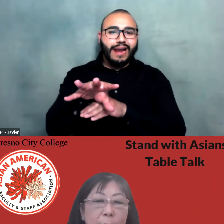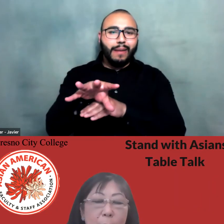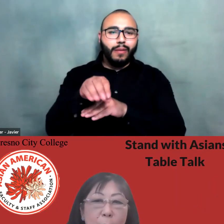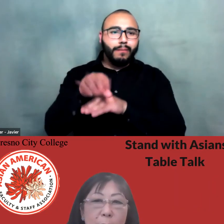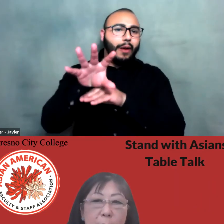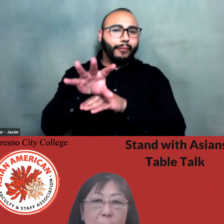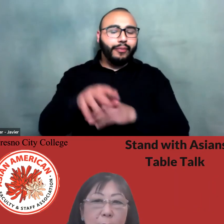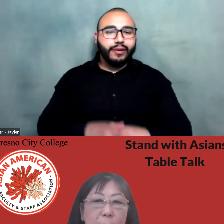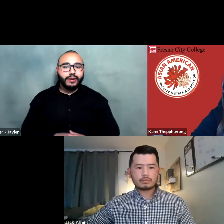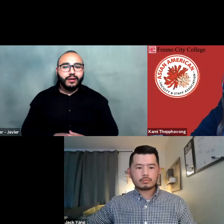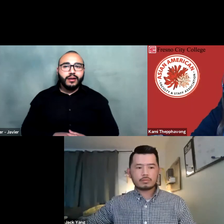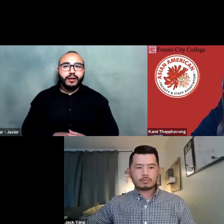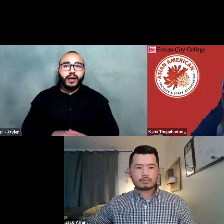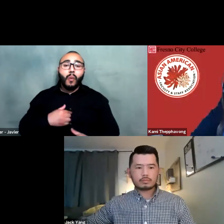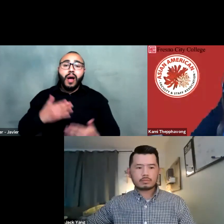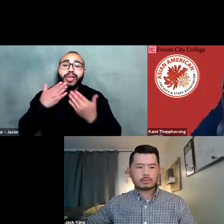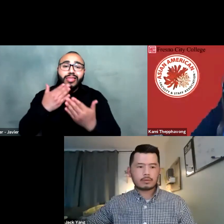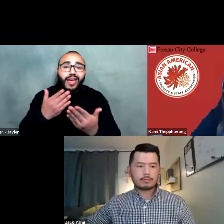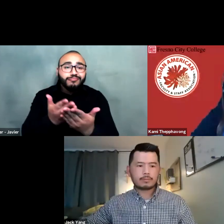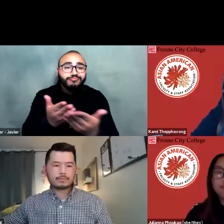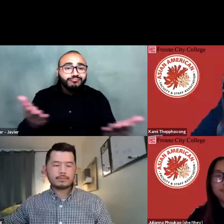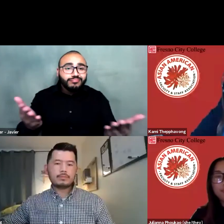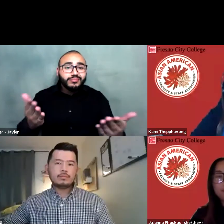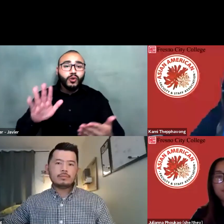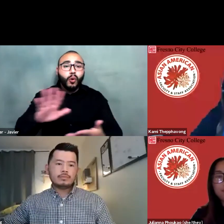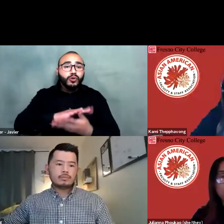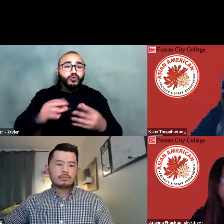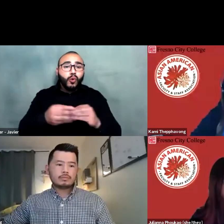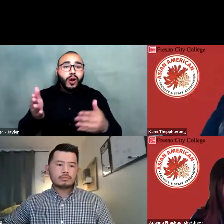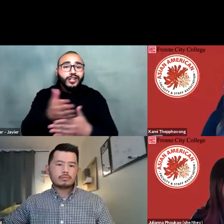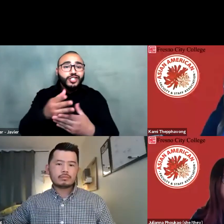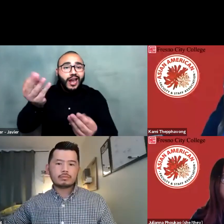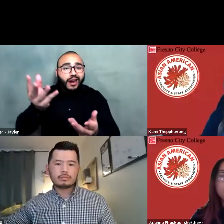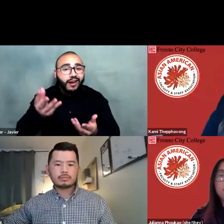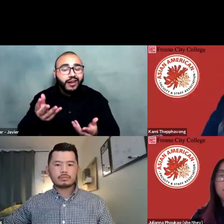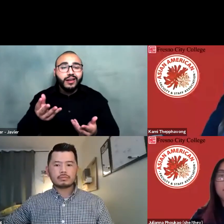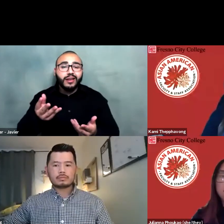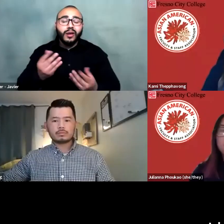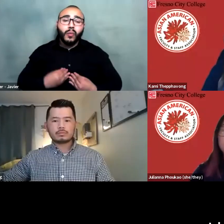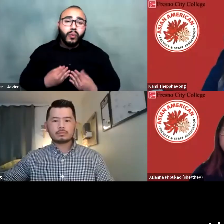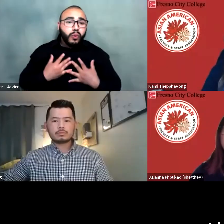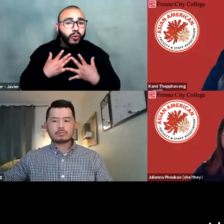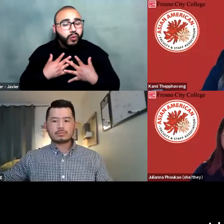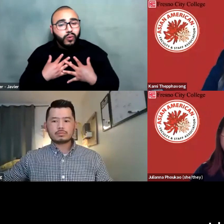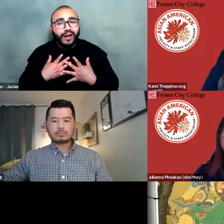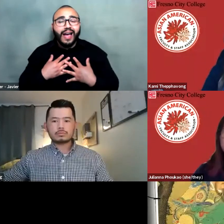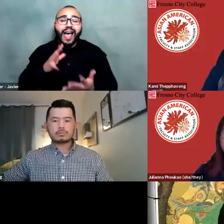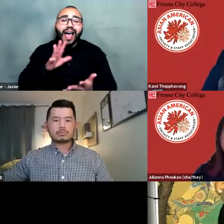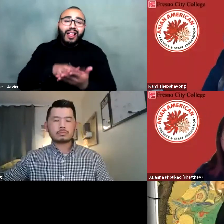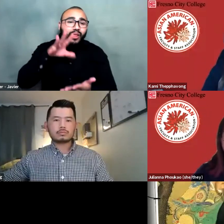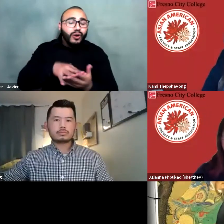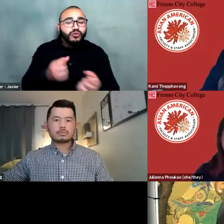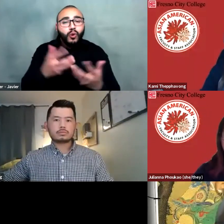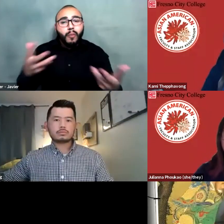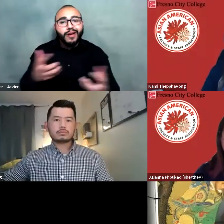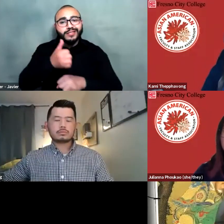thank everyone for sharing your stories. So moving. I've learned so much in putting this